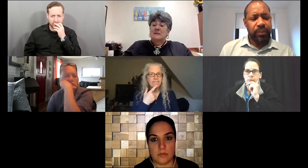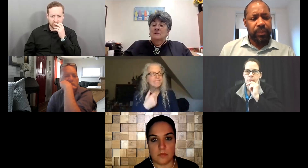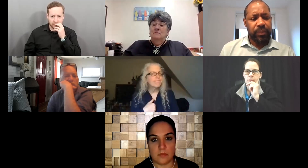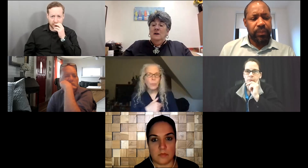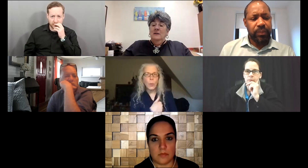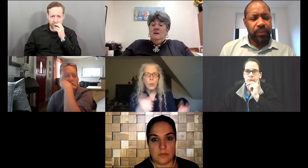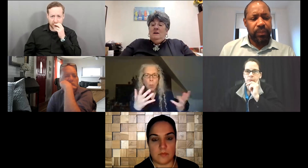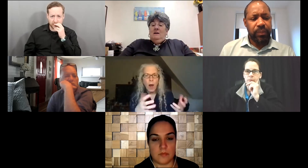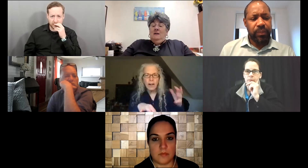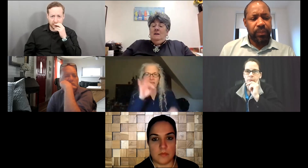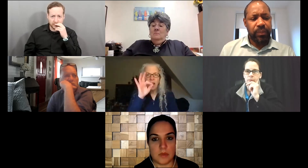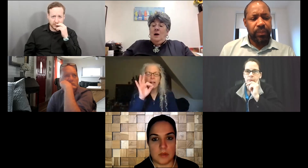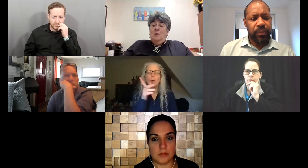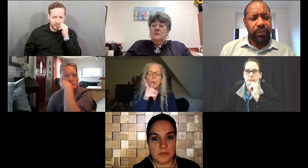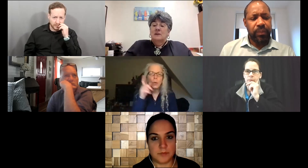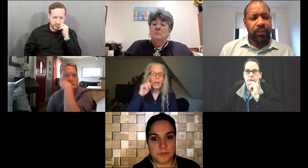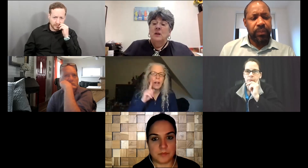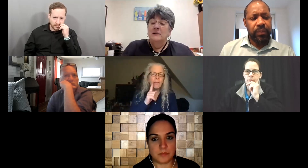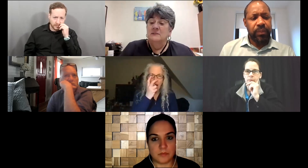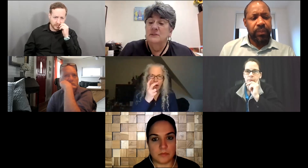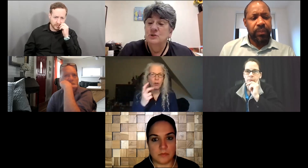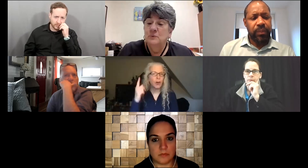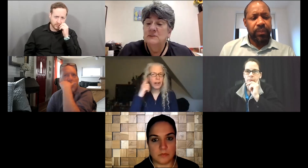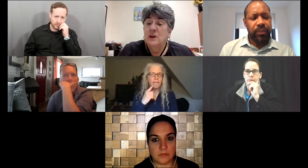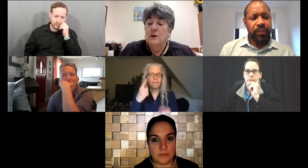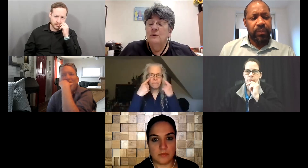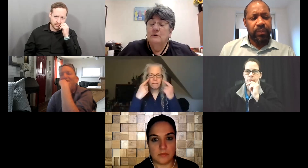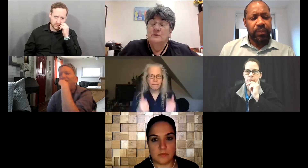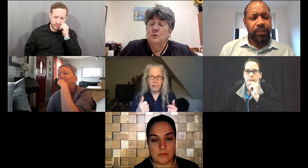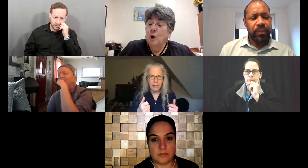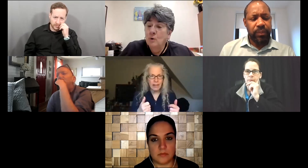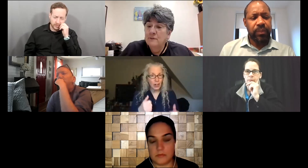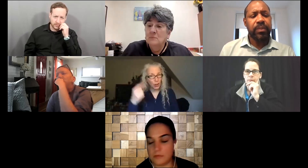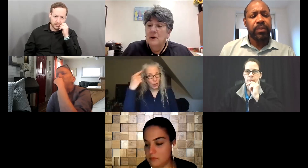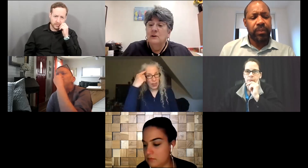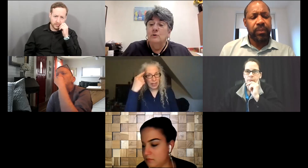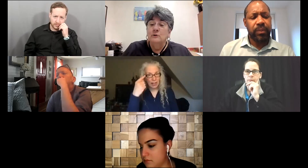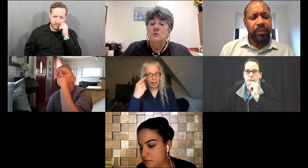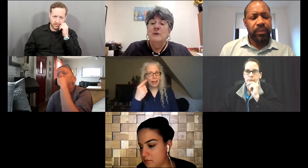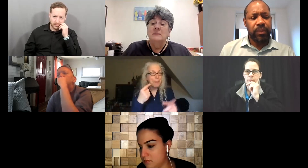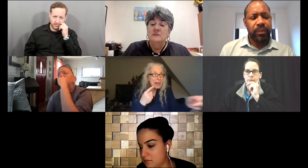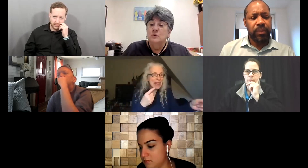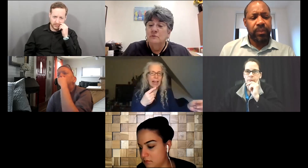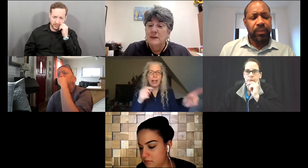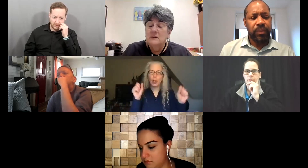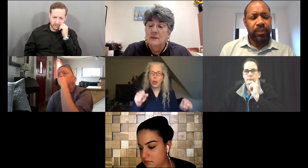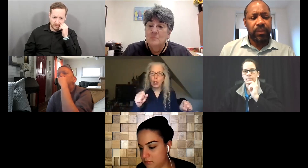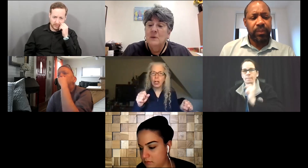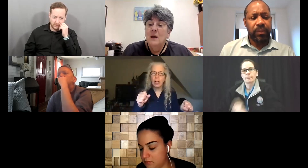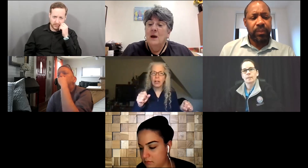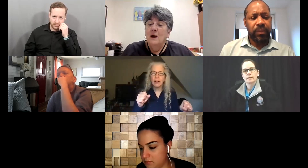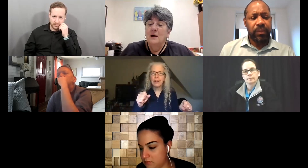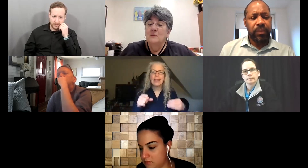to identify our deafblind constituents. Do you know of anybody, or could you get this survey to